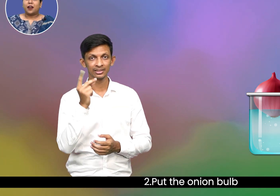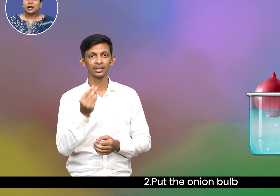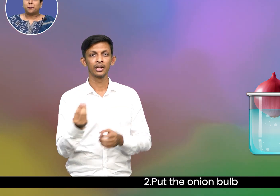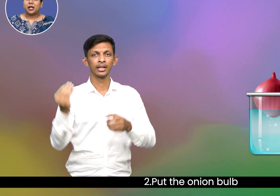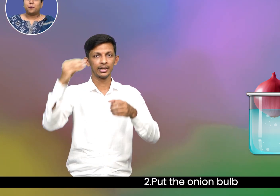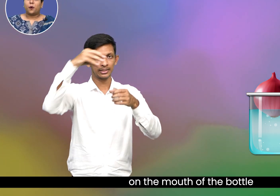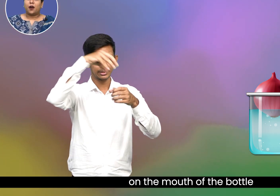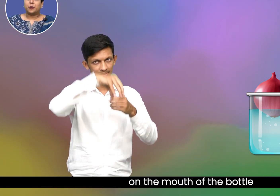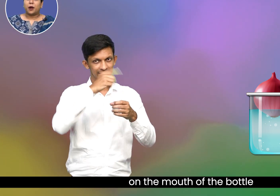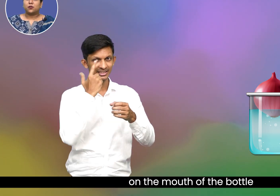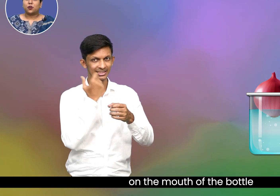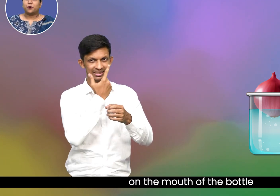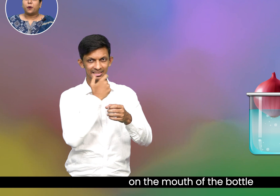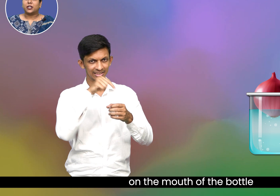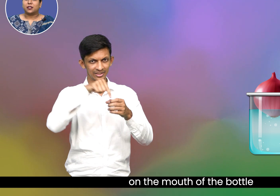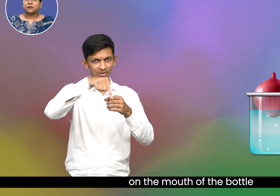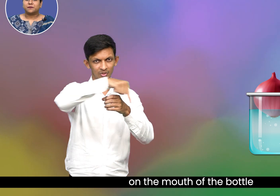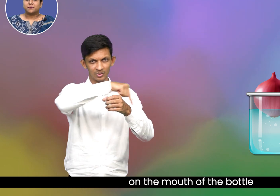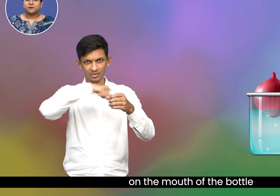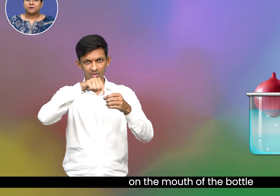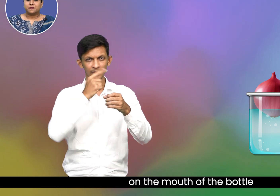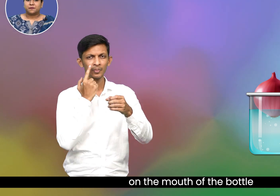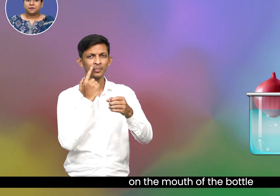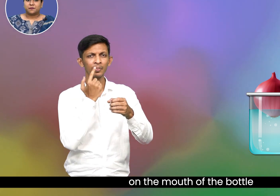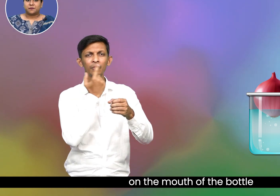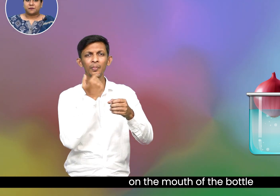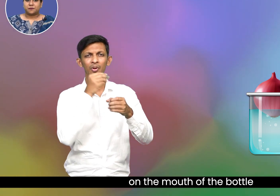Put the onion bulb on the mouth of a bottle.